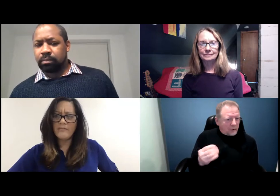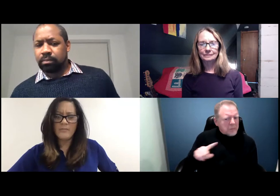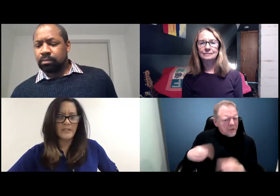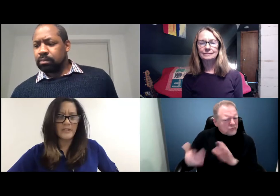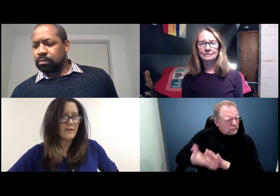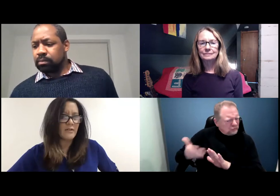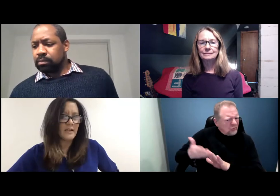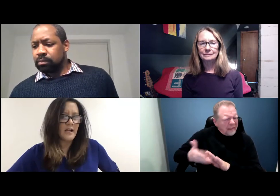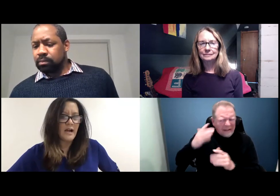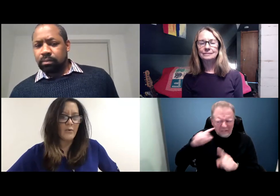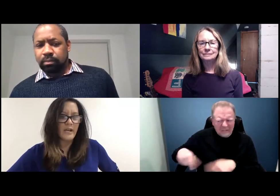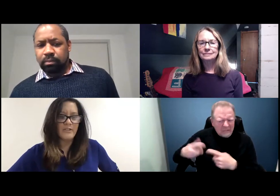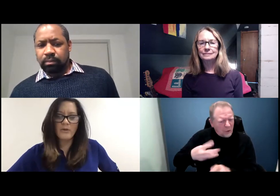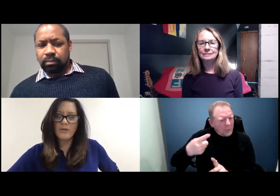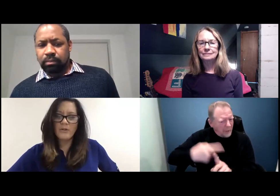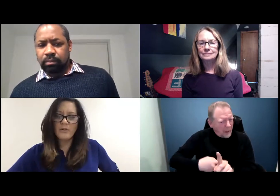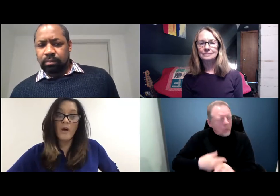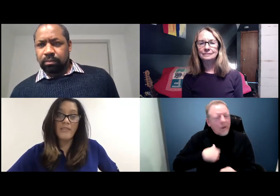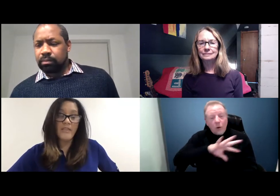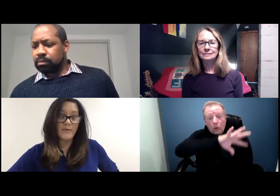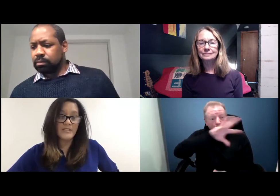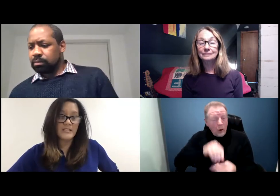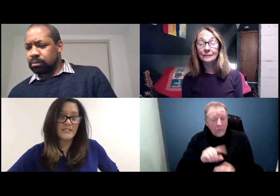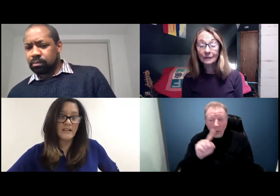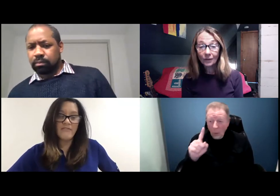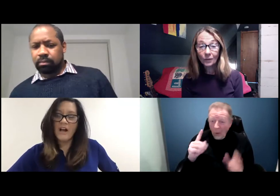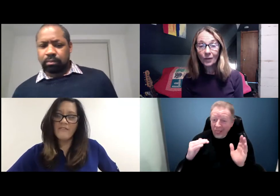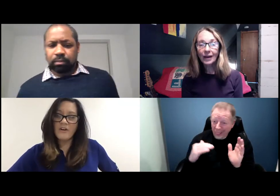quite a few months now. We have a total of